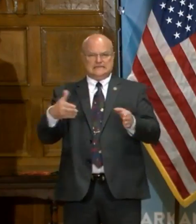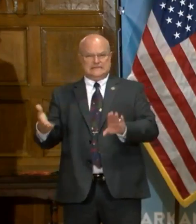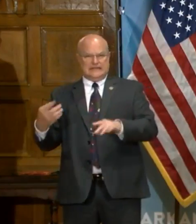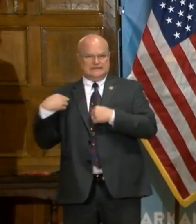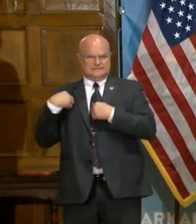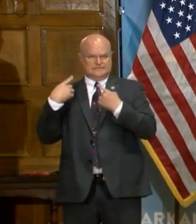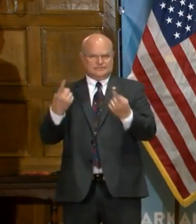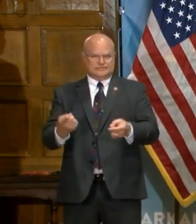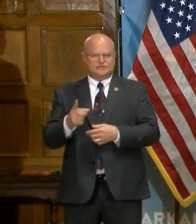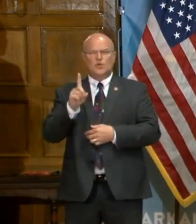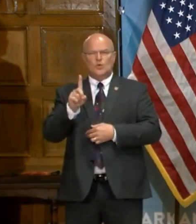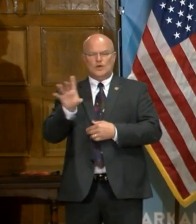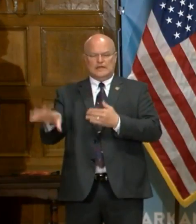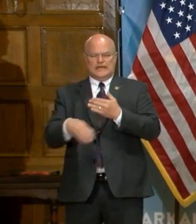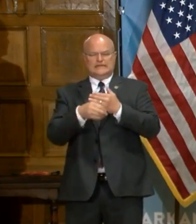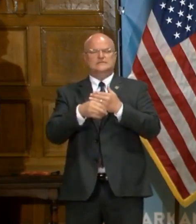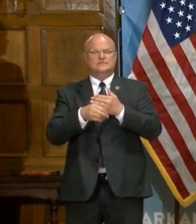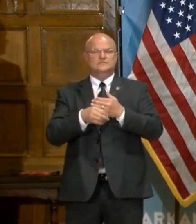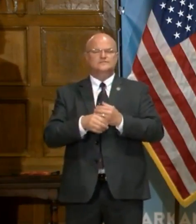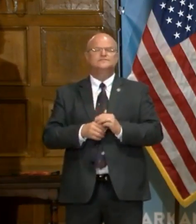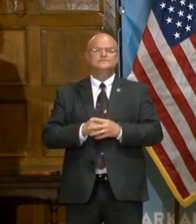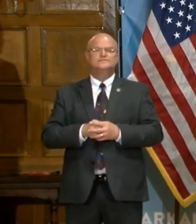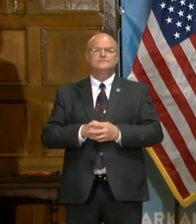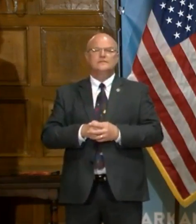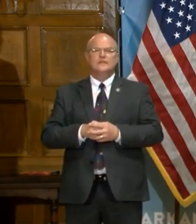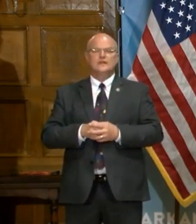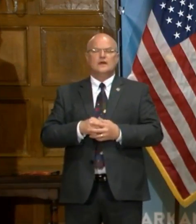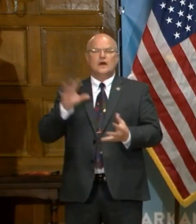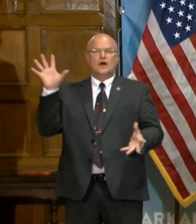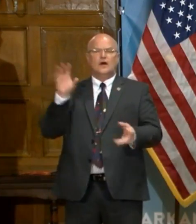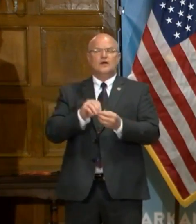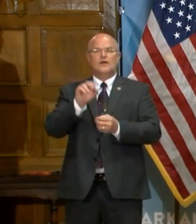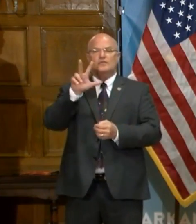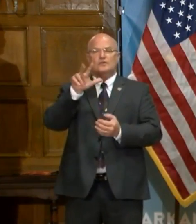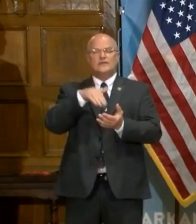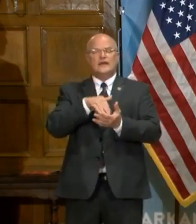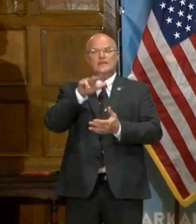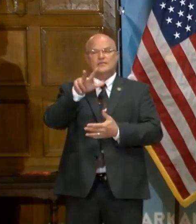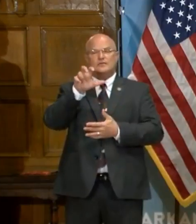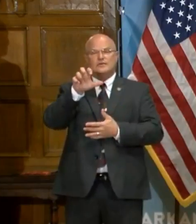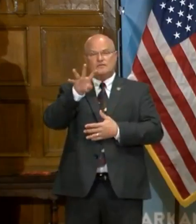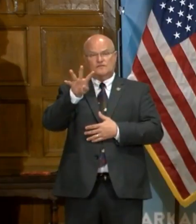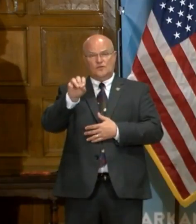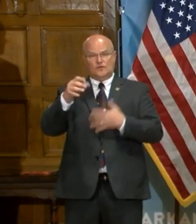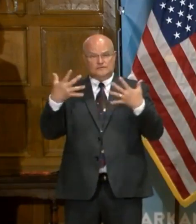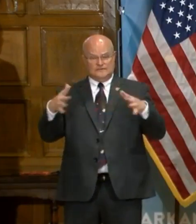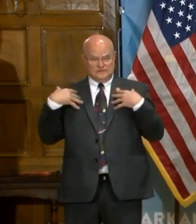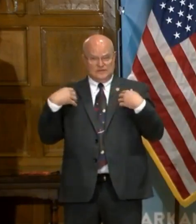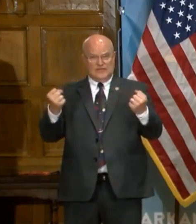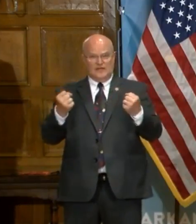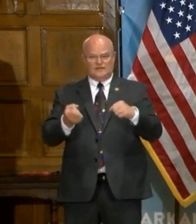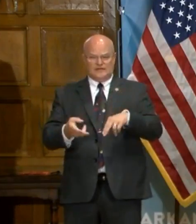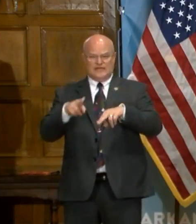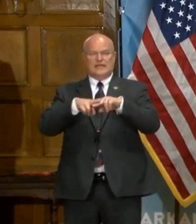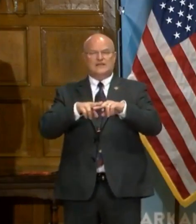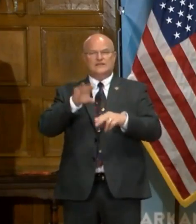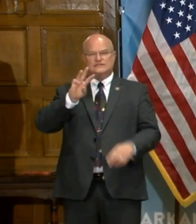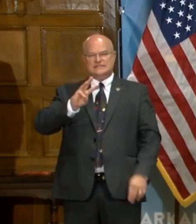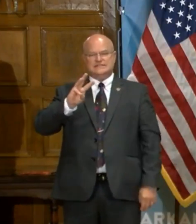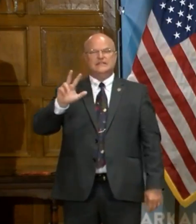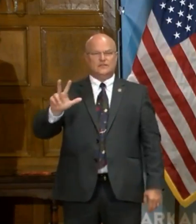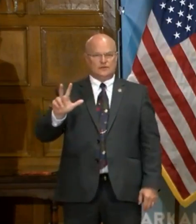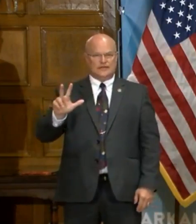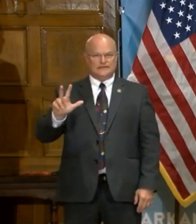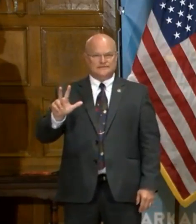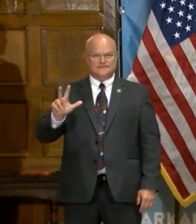we have had 1 additional death from yesterday. We have 3,340 who have recovered. That's an increase of